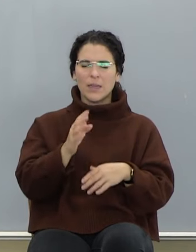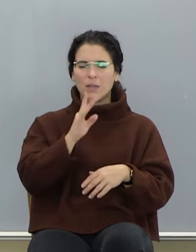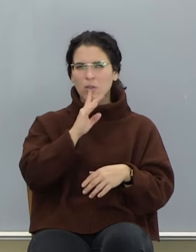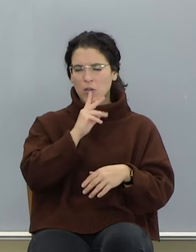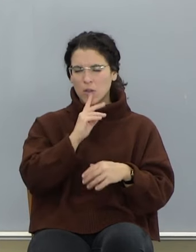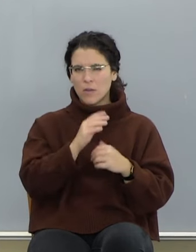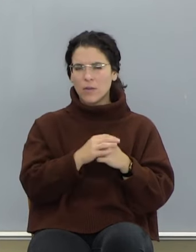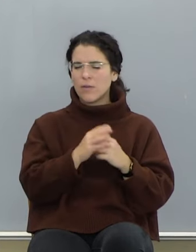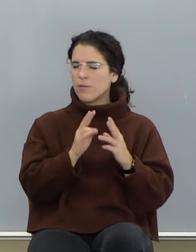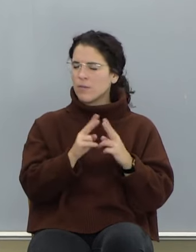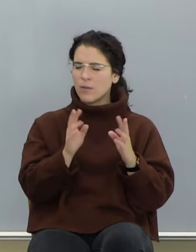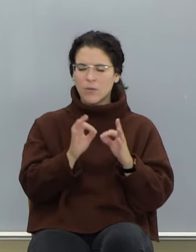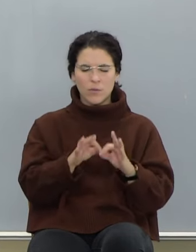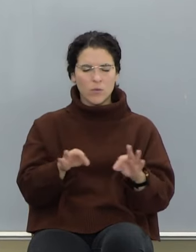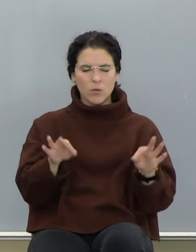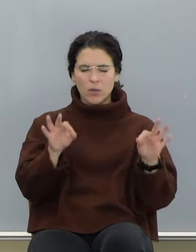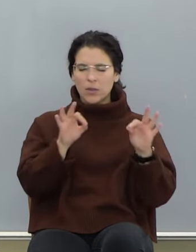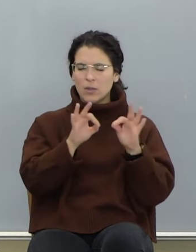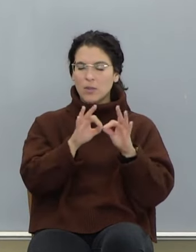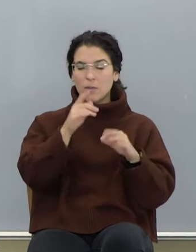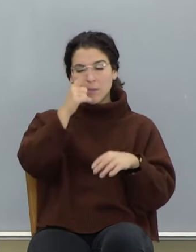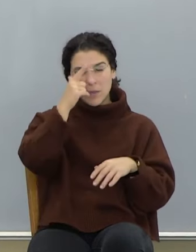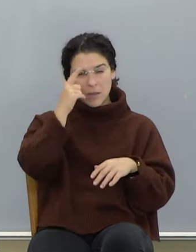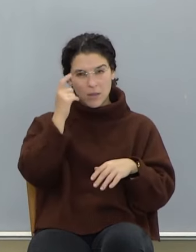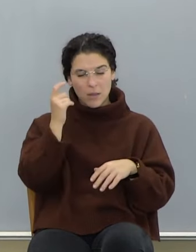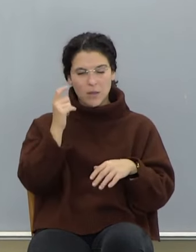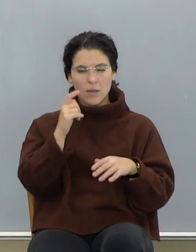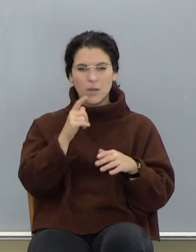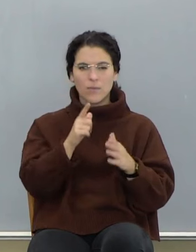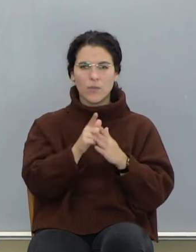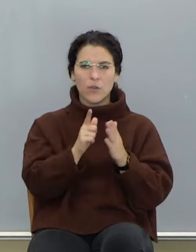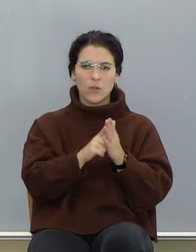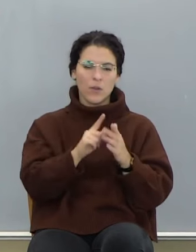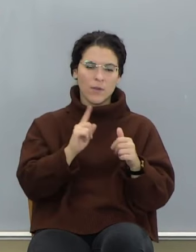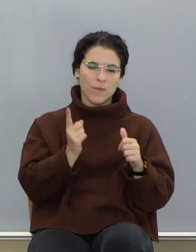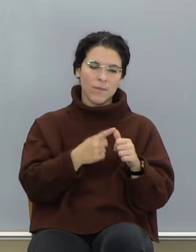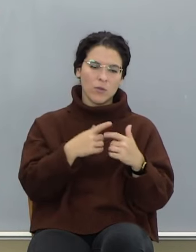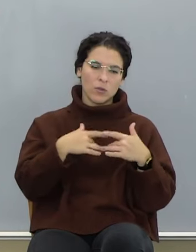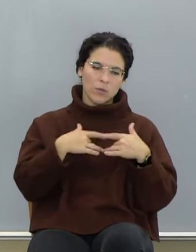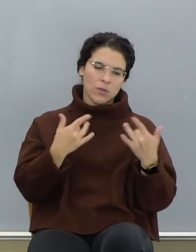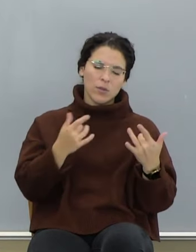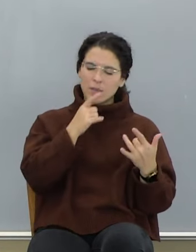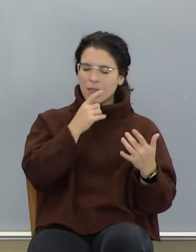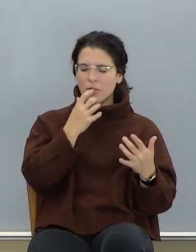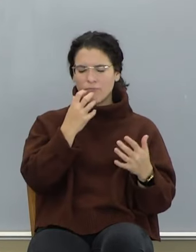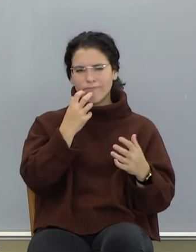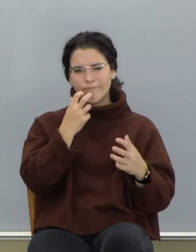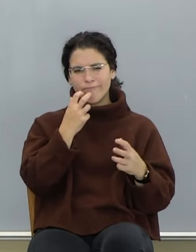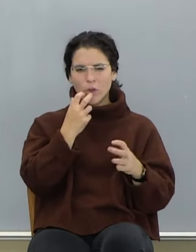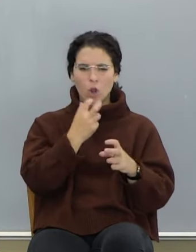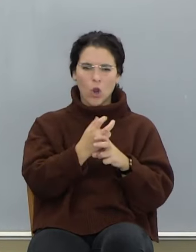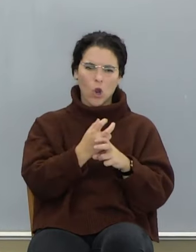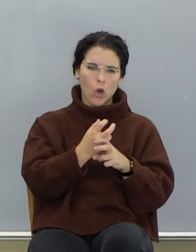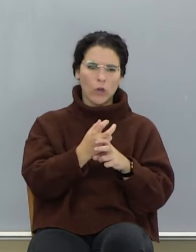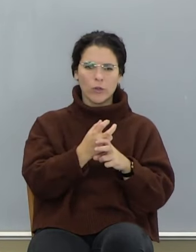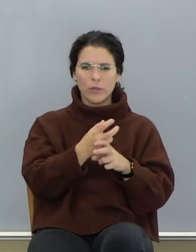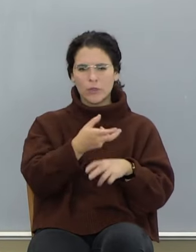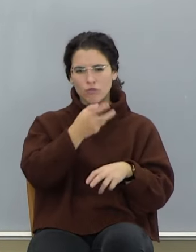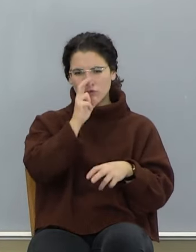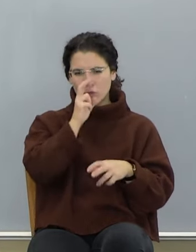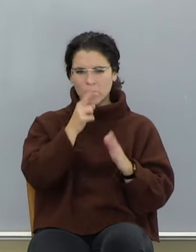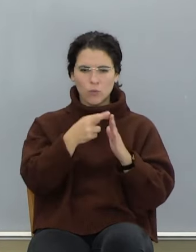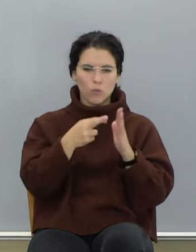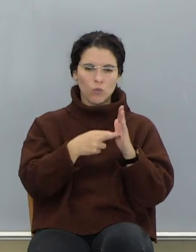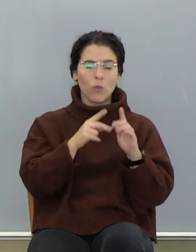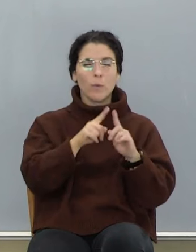utterance. Critically important, because the law of first occurrence, and that isn't a hard and fast rule, but it's just fascinating that